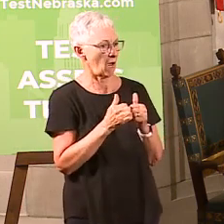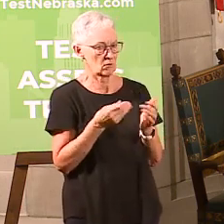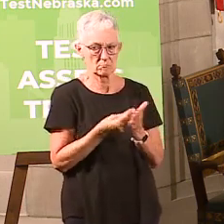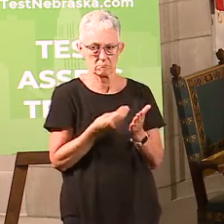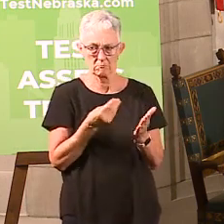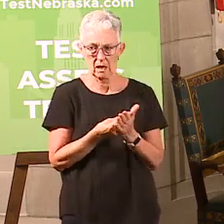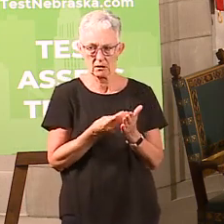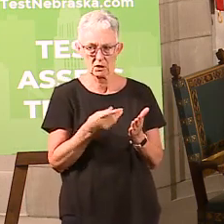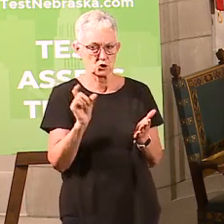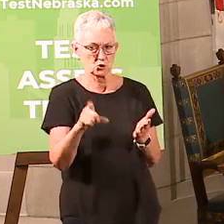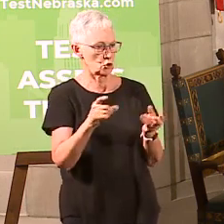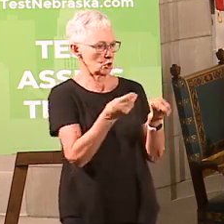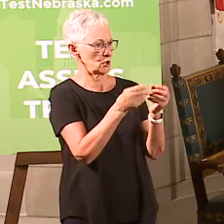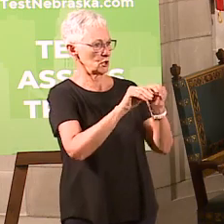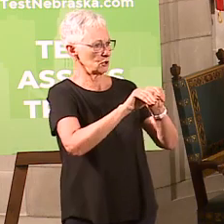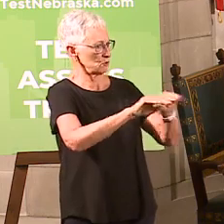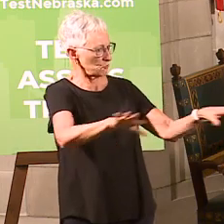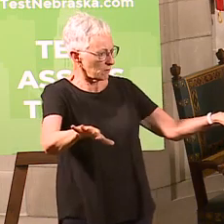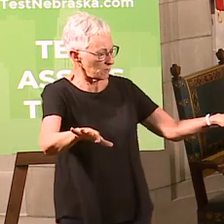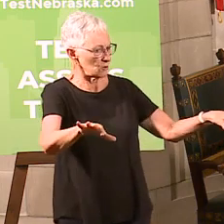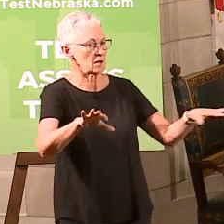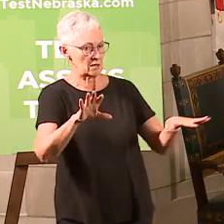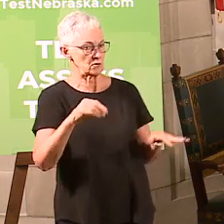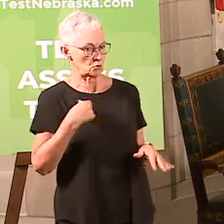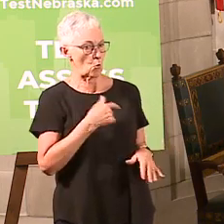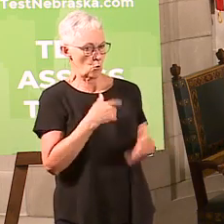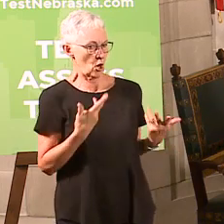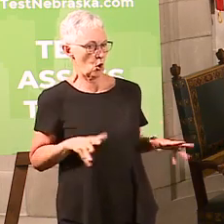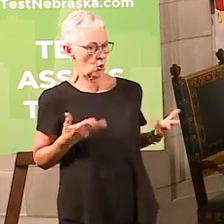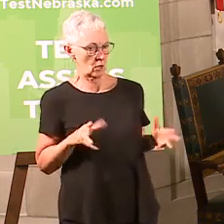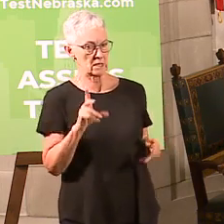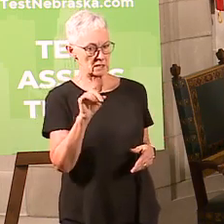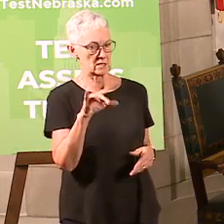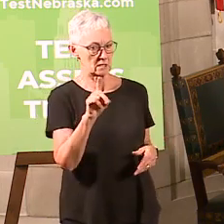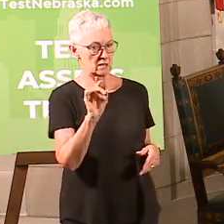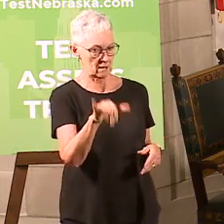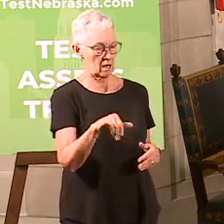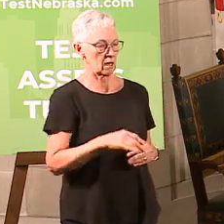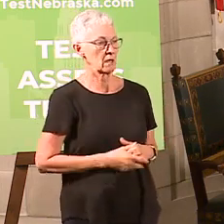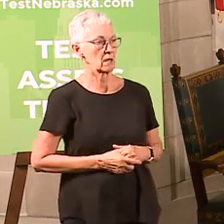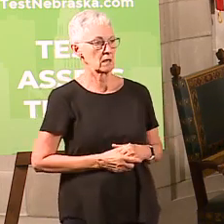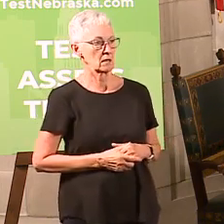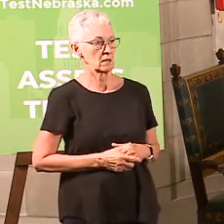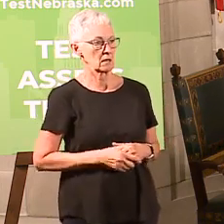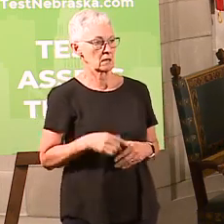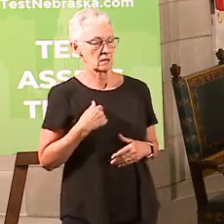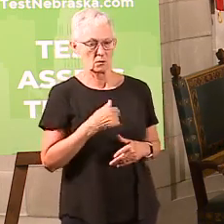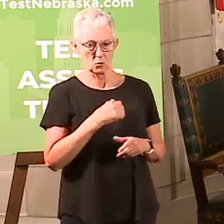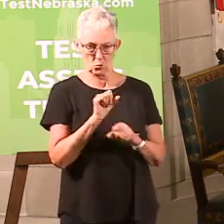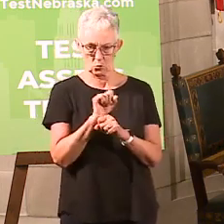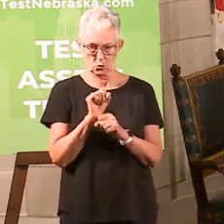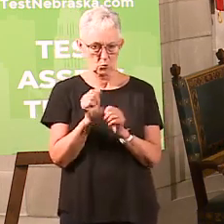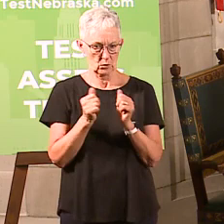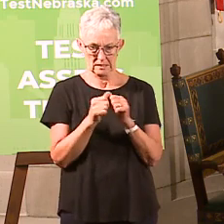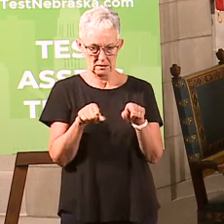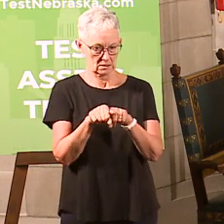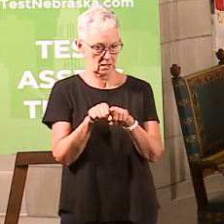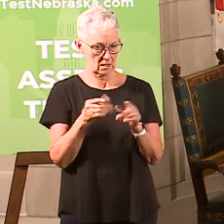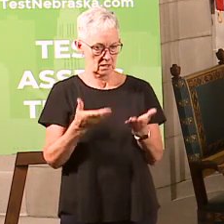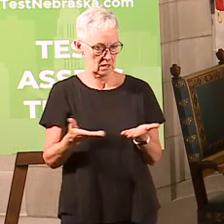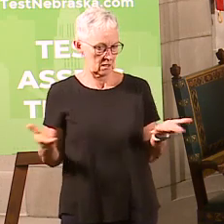reach out to members of the public in that area to be able to do that. We worked with same sort of thing we were talking